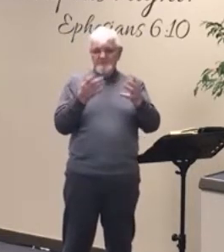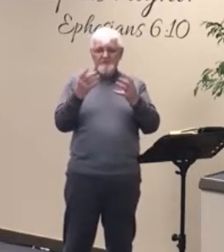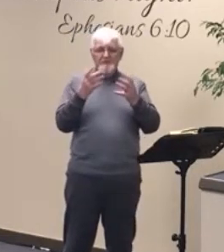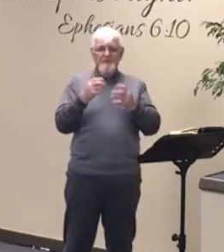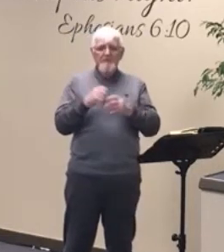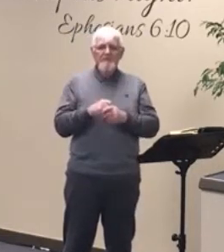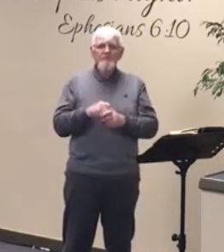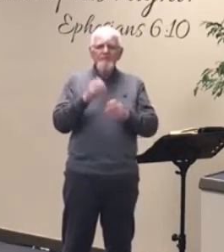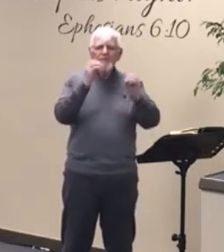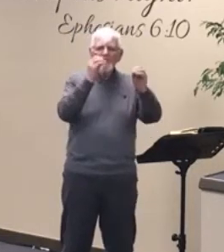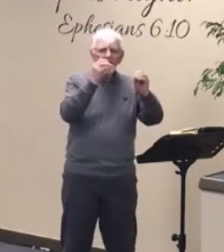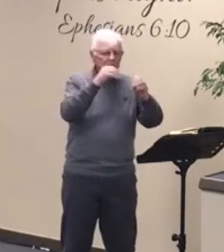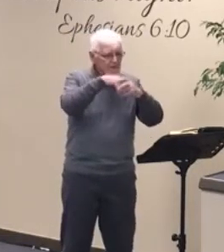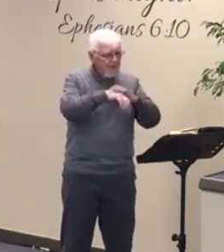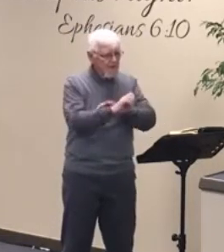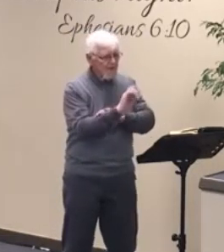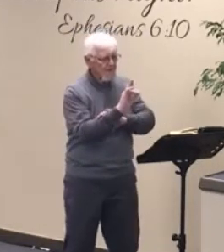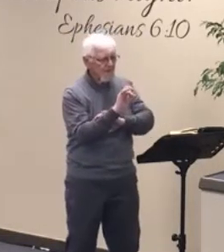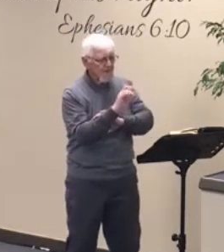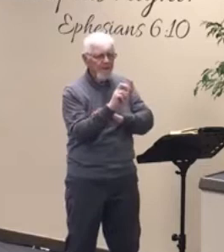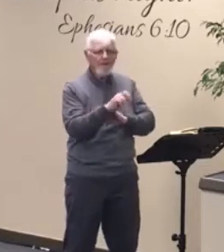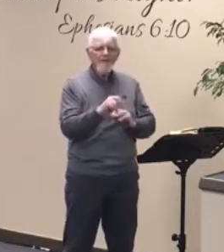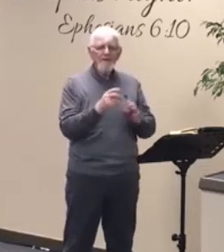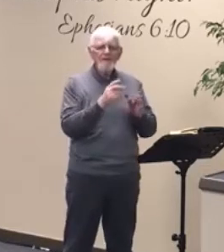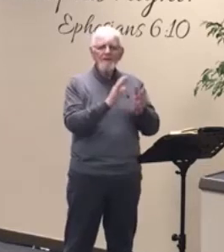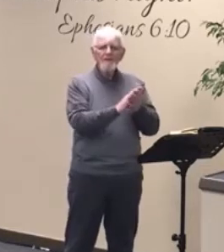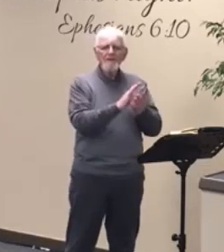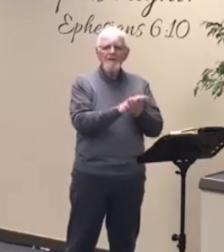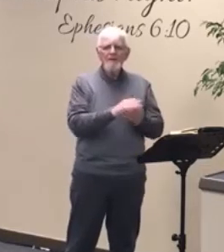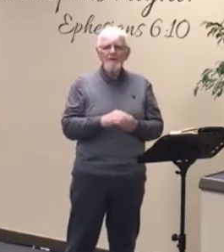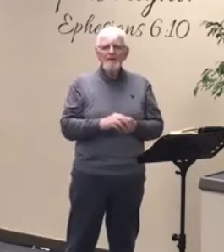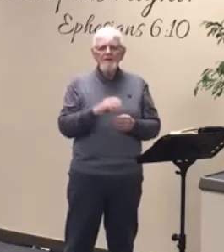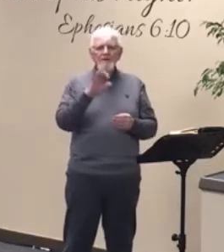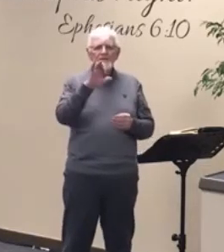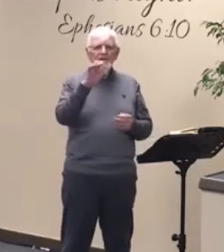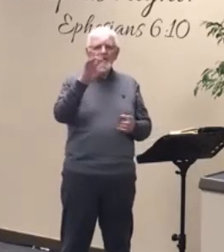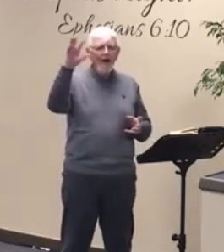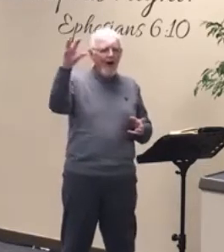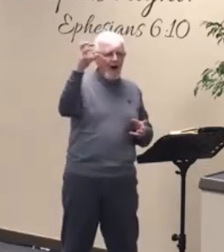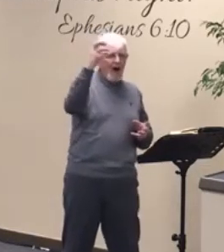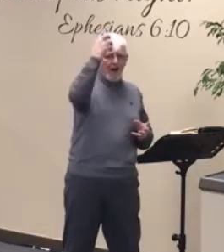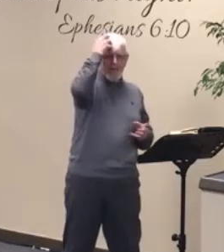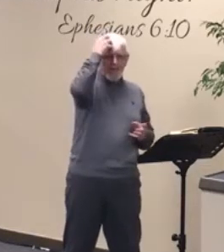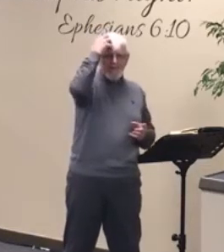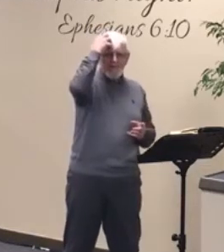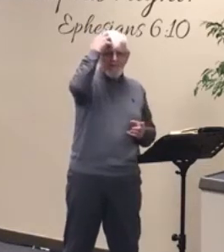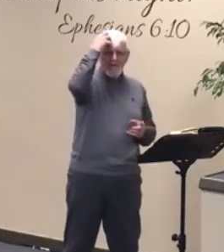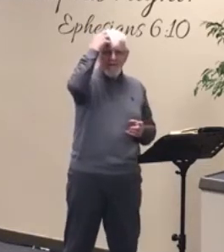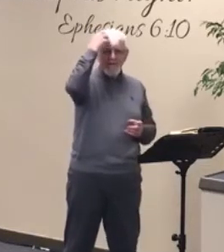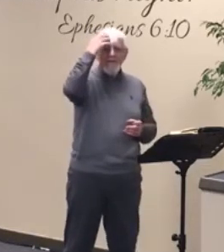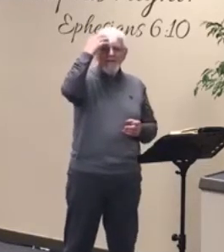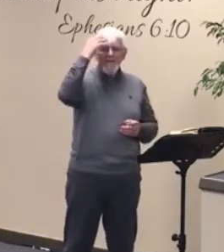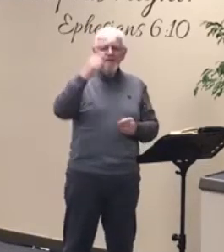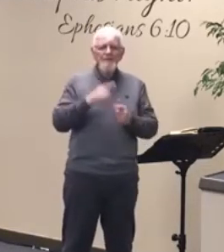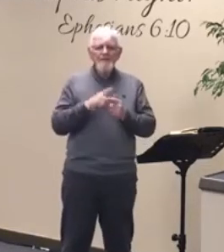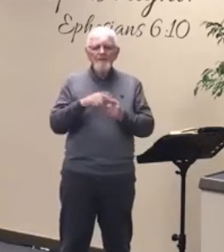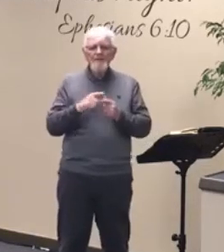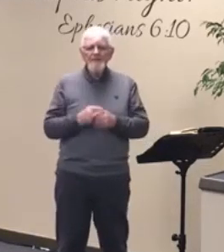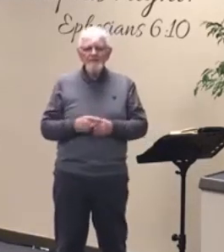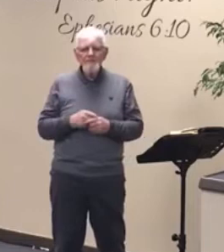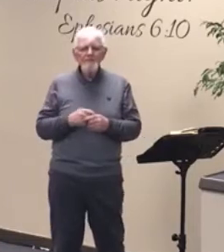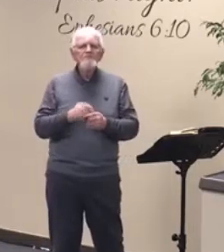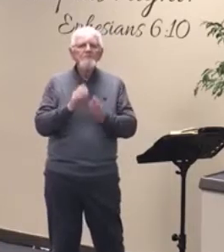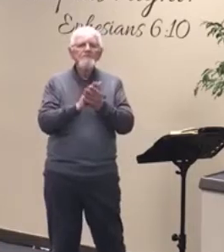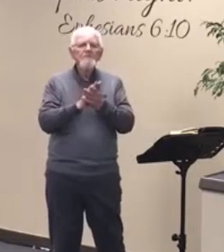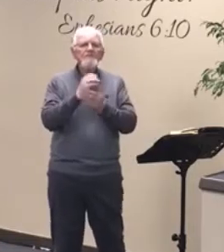Teaching is what you got in elementary school. The teacher gives you facts. You apply the facts to your brain. You fill your head with a bunch of knowledge. Then you got to get the bigger hat every year you go to school because